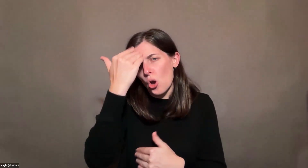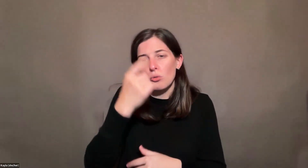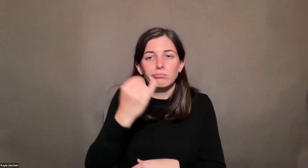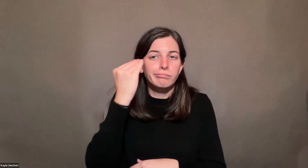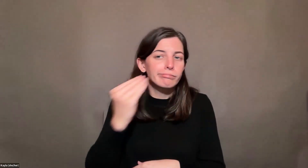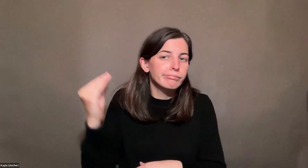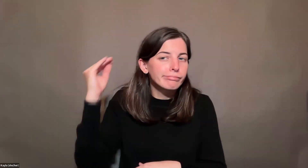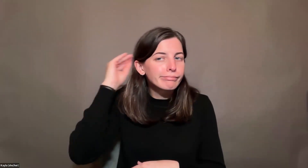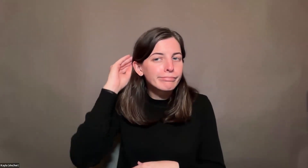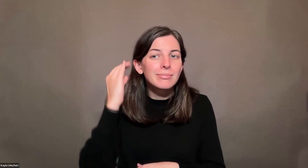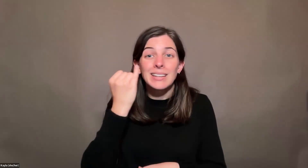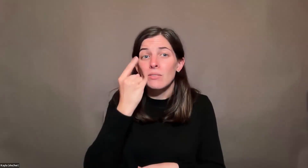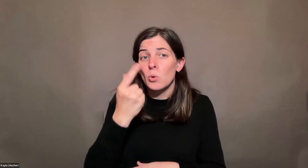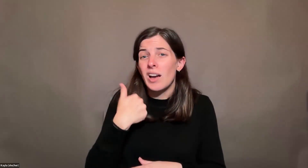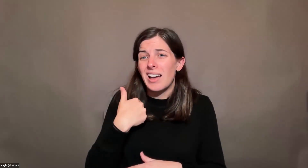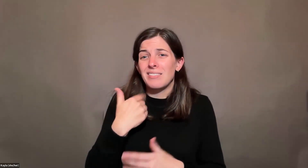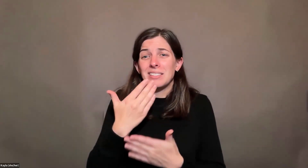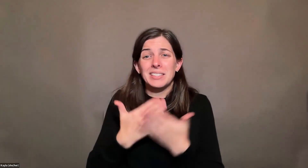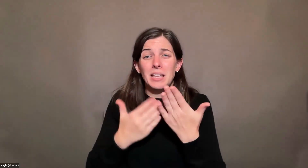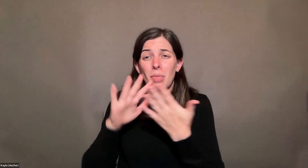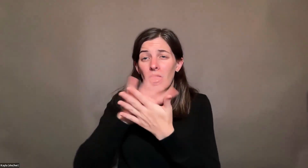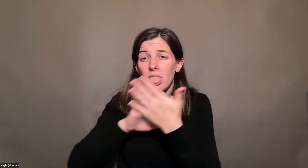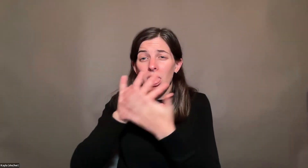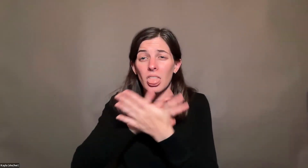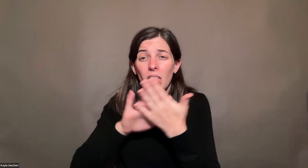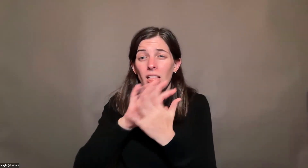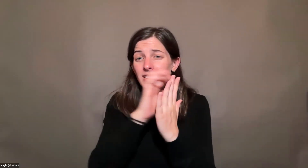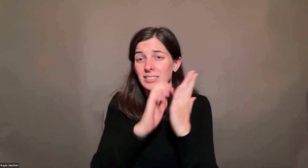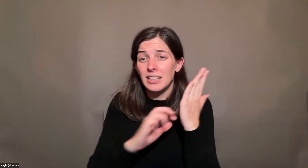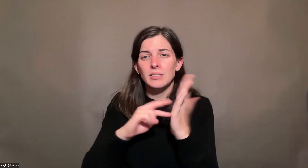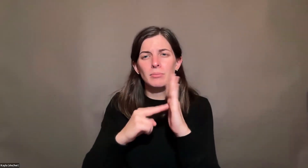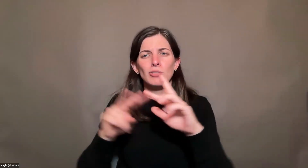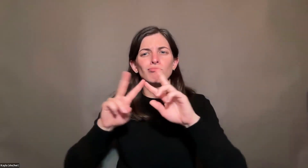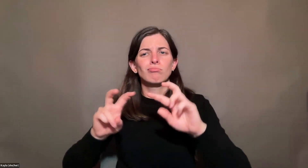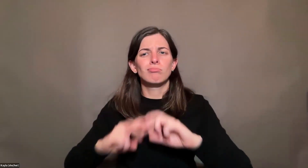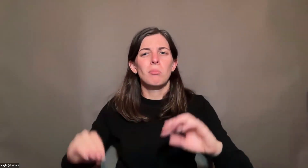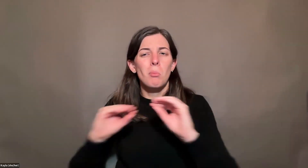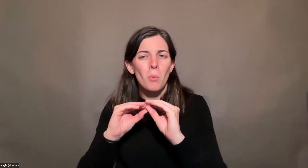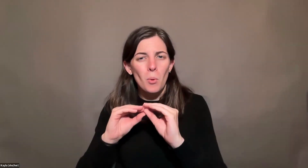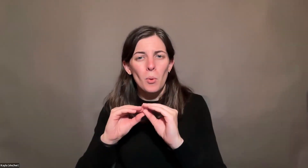like read more. For example, for the site categories, if I